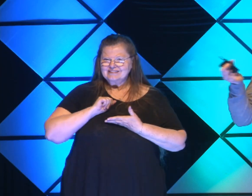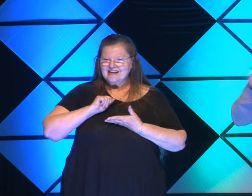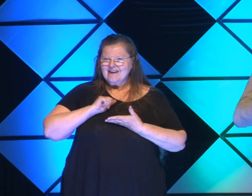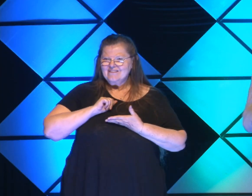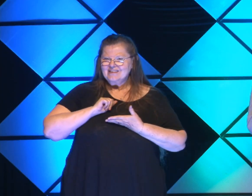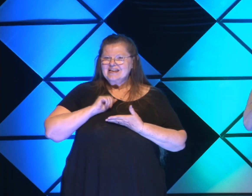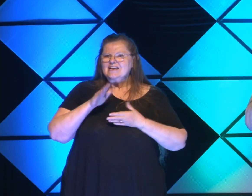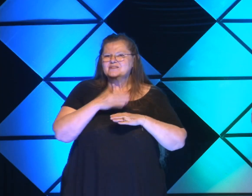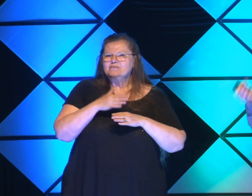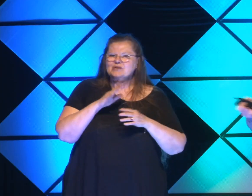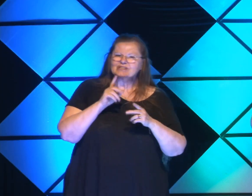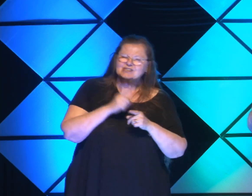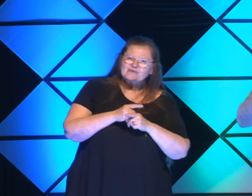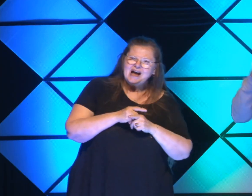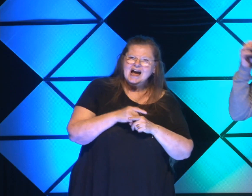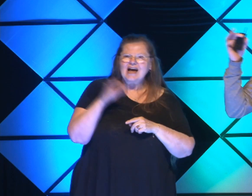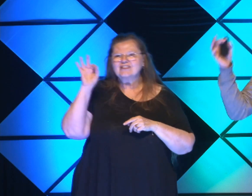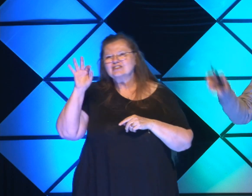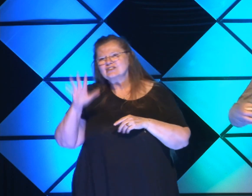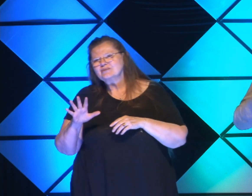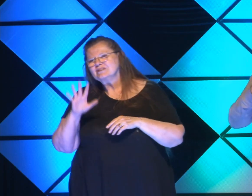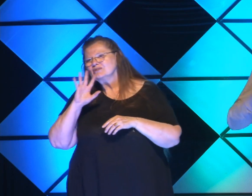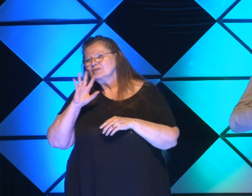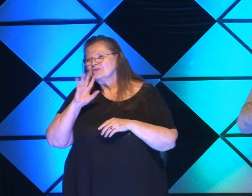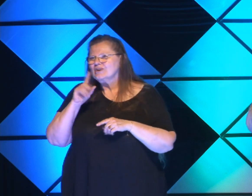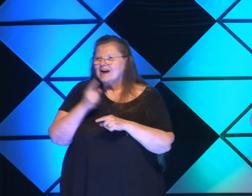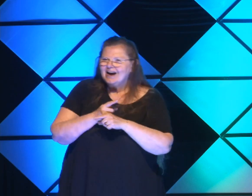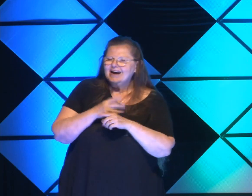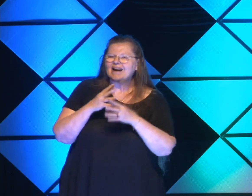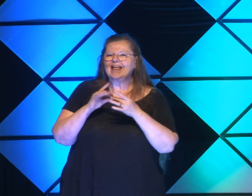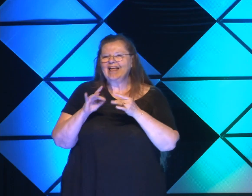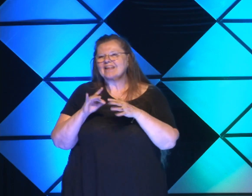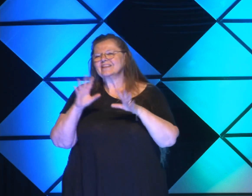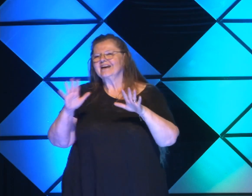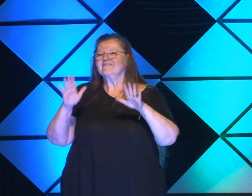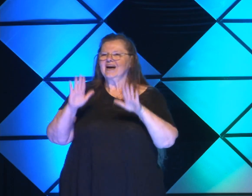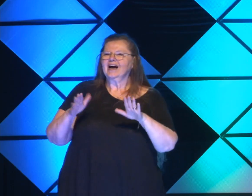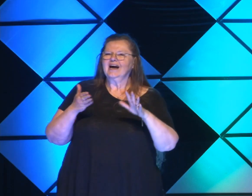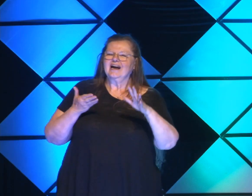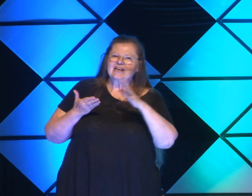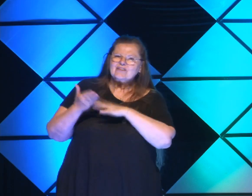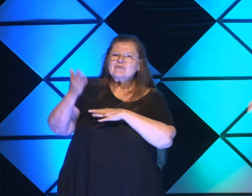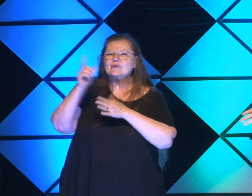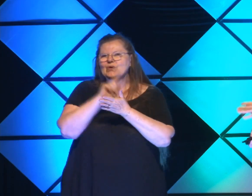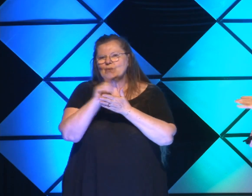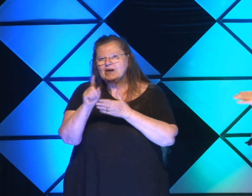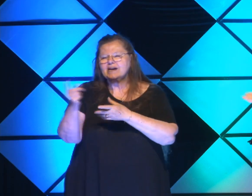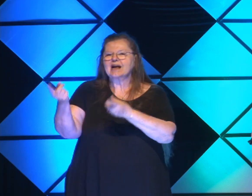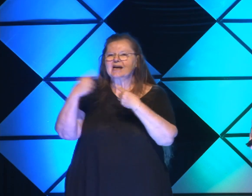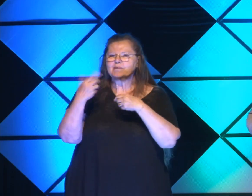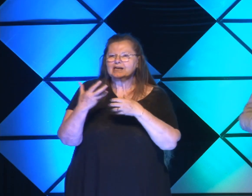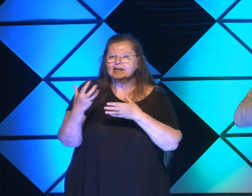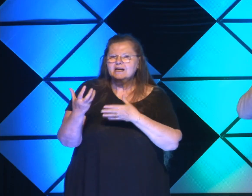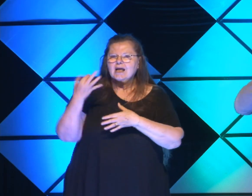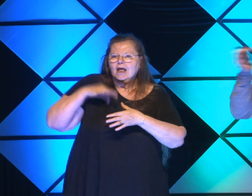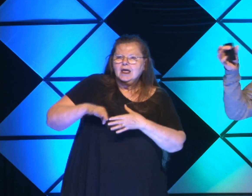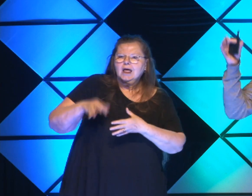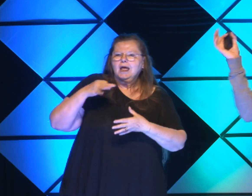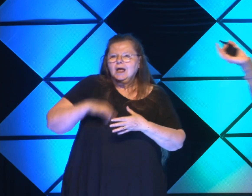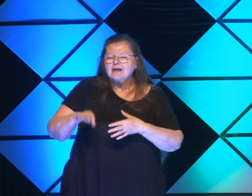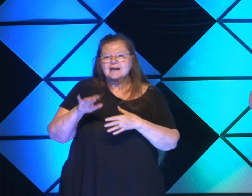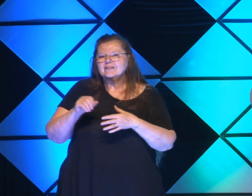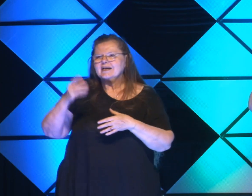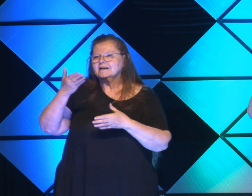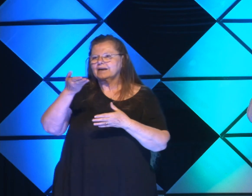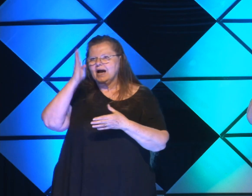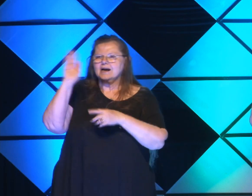the music's right and if the sermon's right and if I can just feel it and then I can go and get through the week and I can come and then I can just wait until God comes